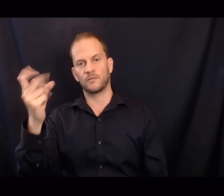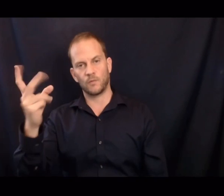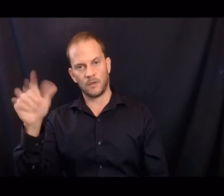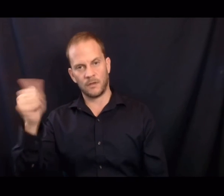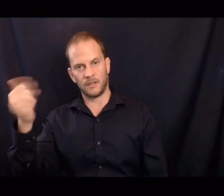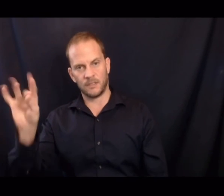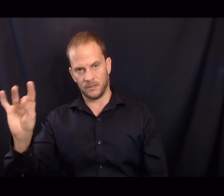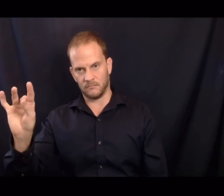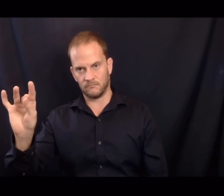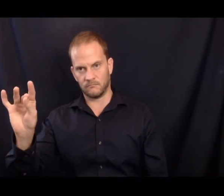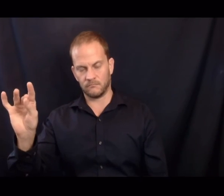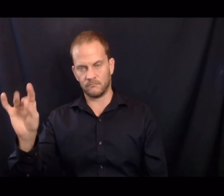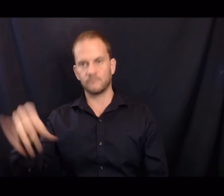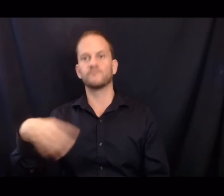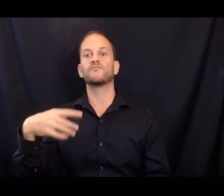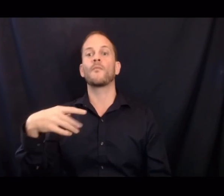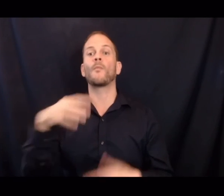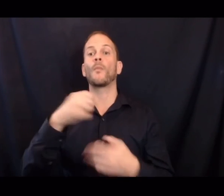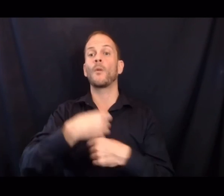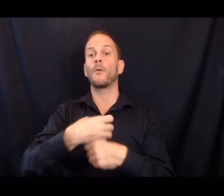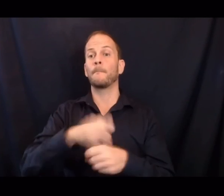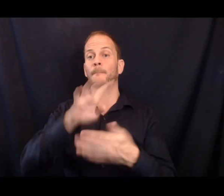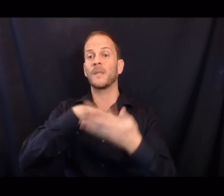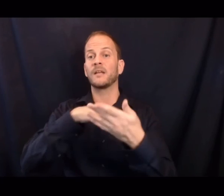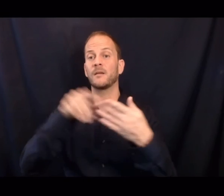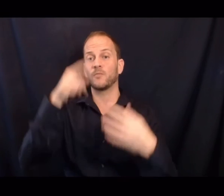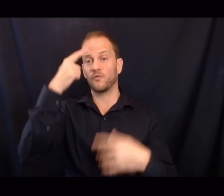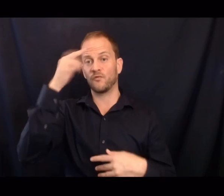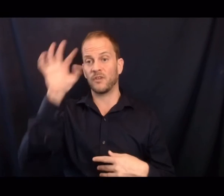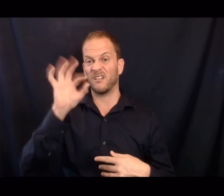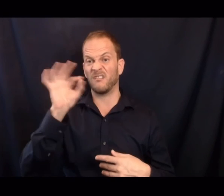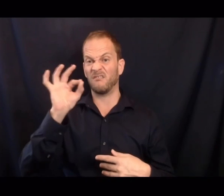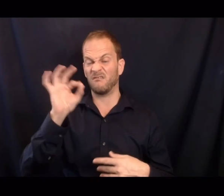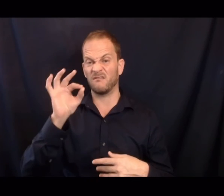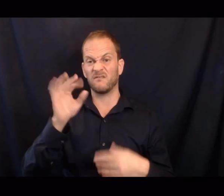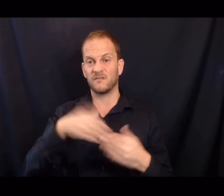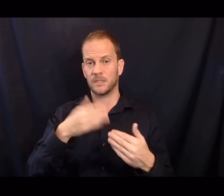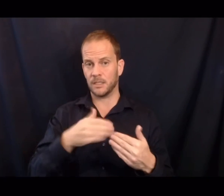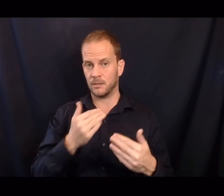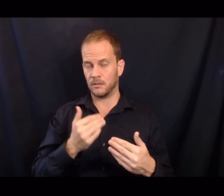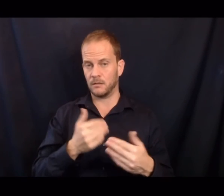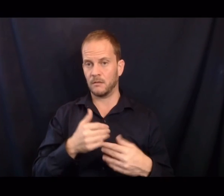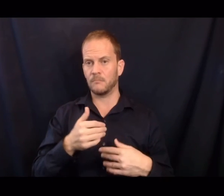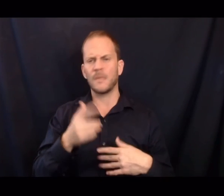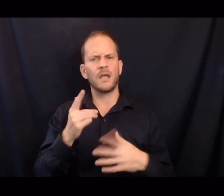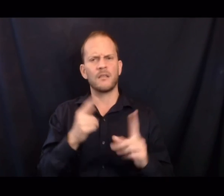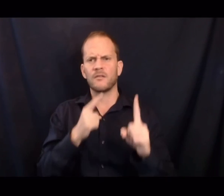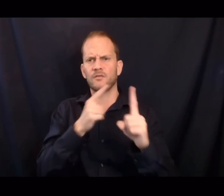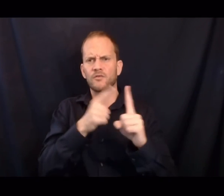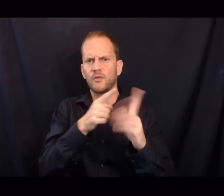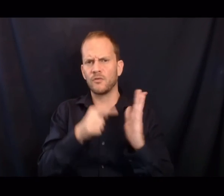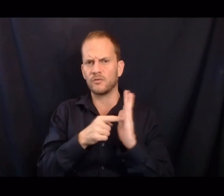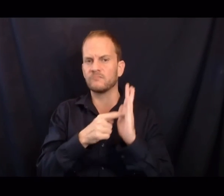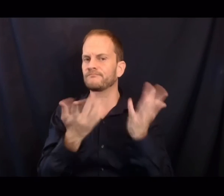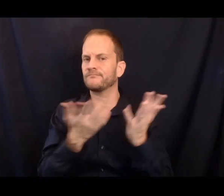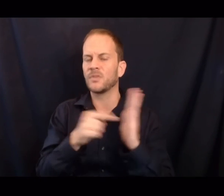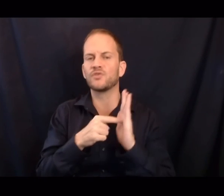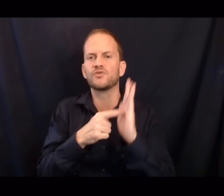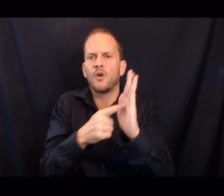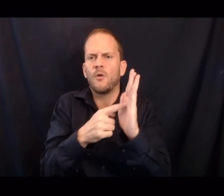f. But what we're trying to point out here is that how is that table for f related to this table for f inverse?